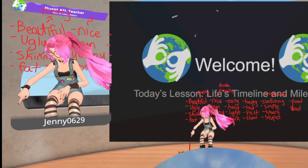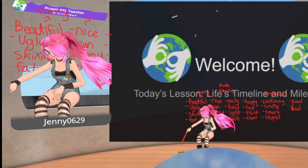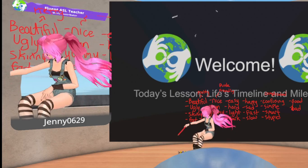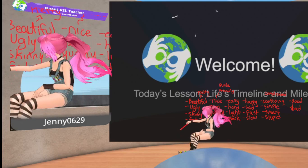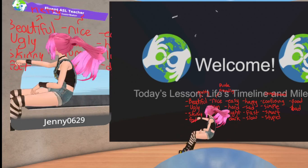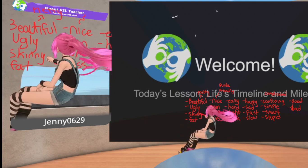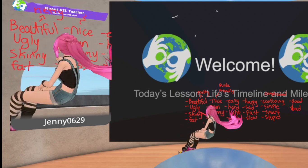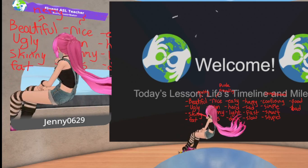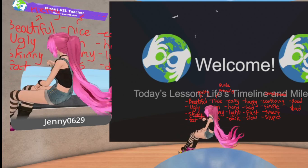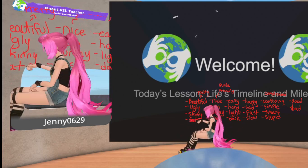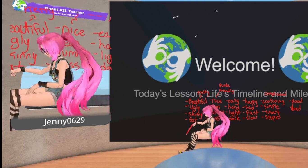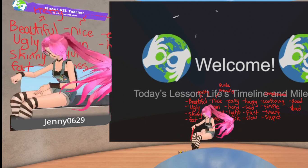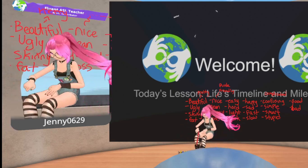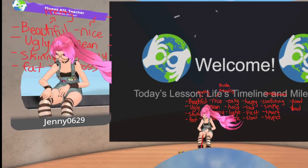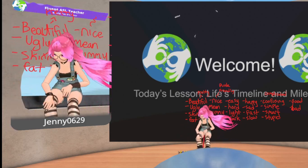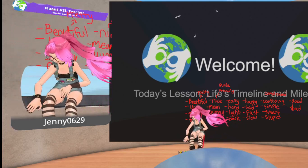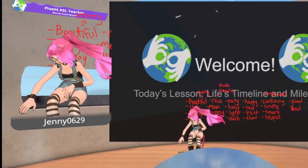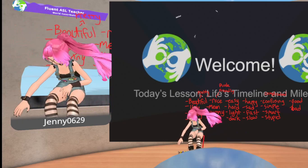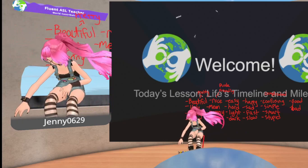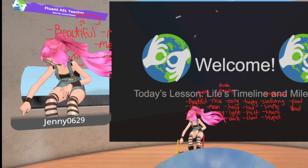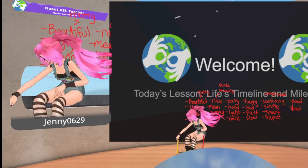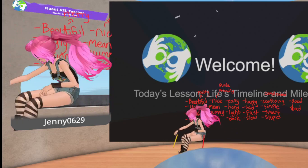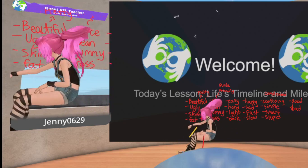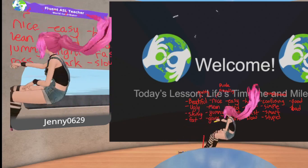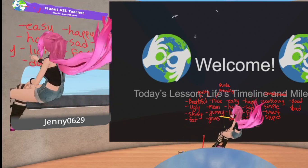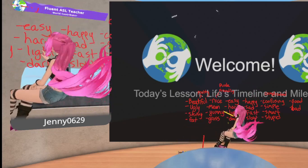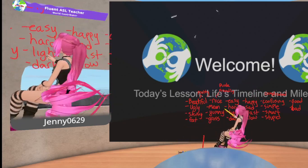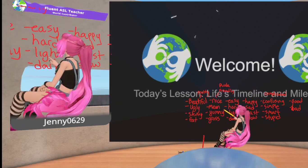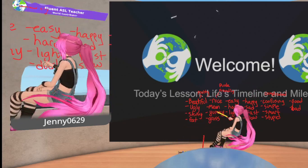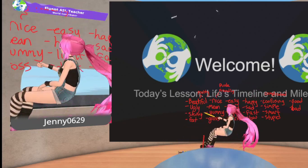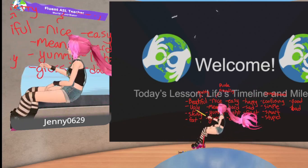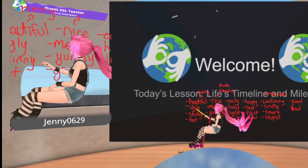a review. I'll use a different pen.